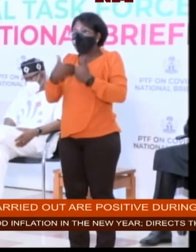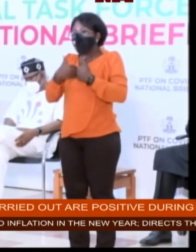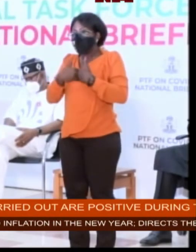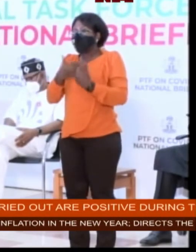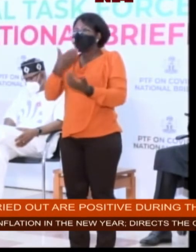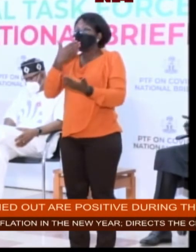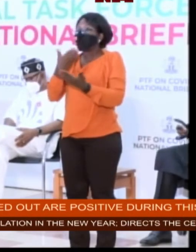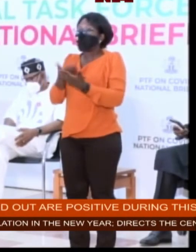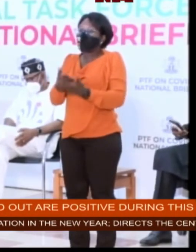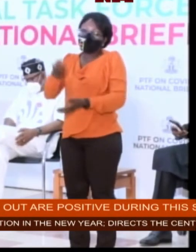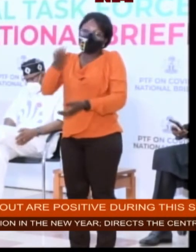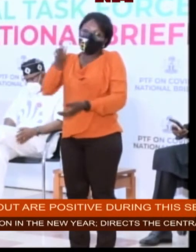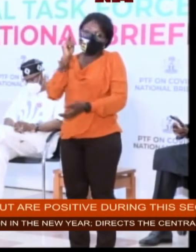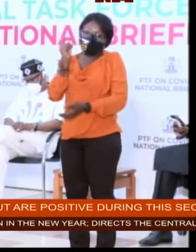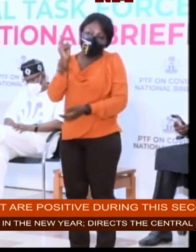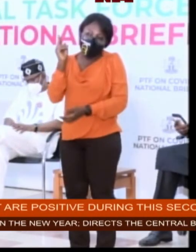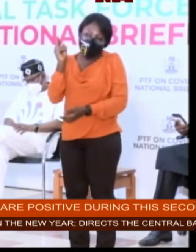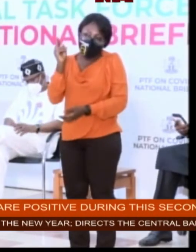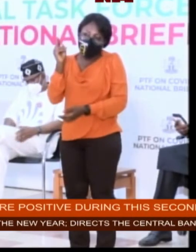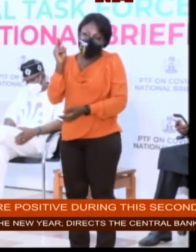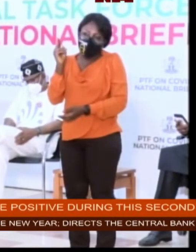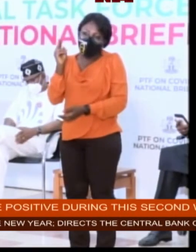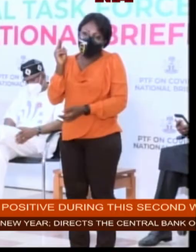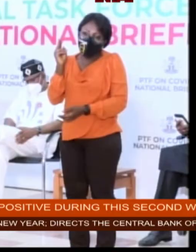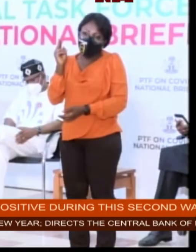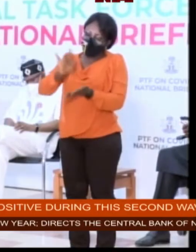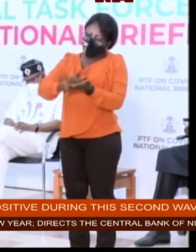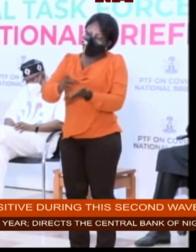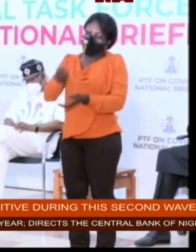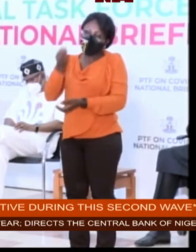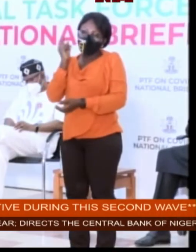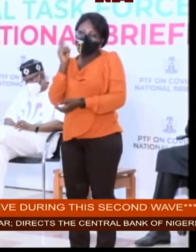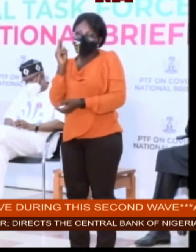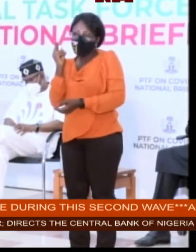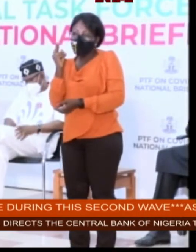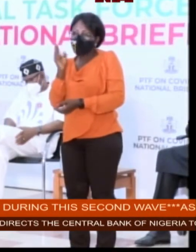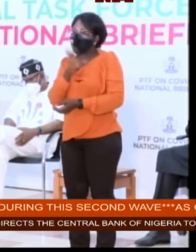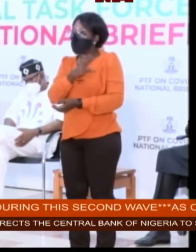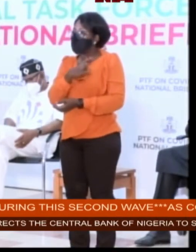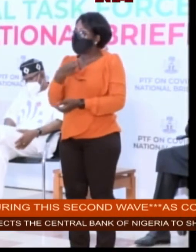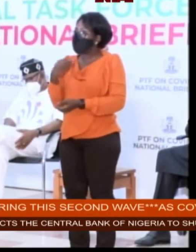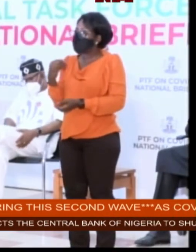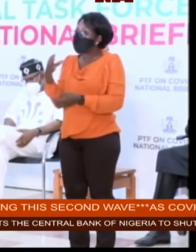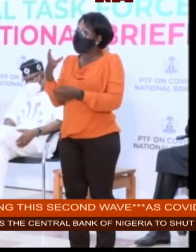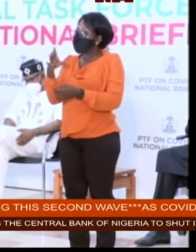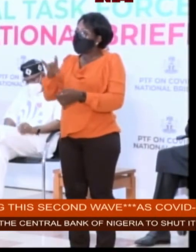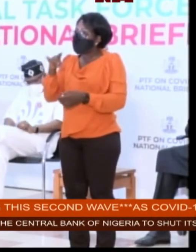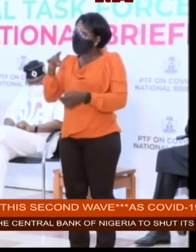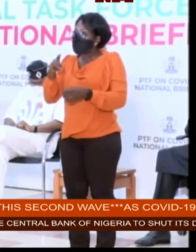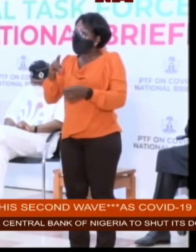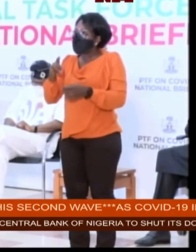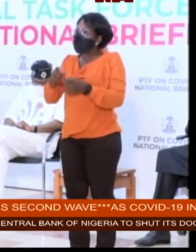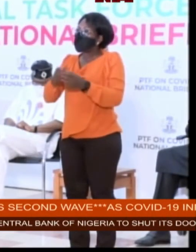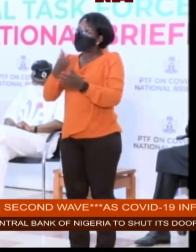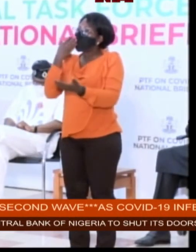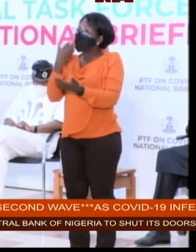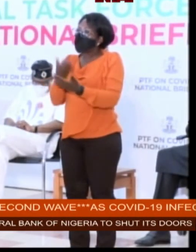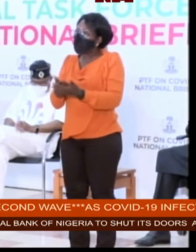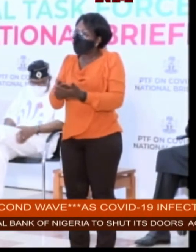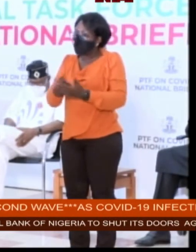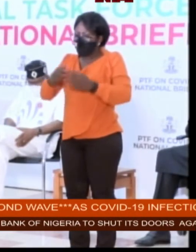has a good history, your medical history, and takes thorough examination.